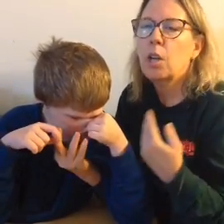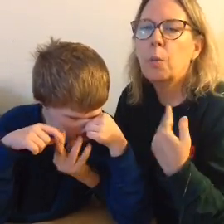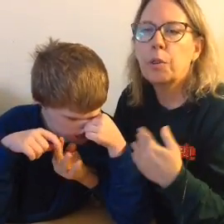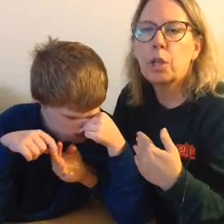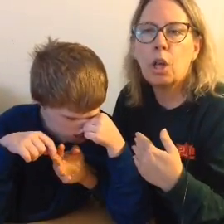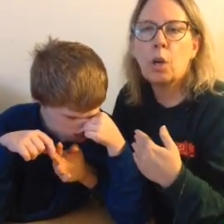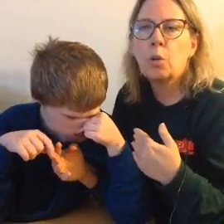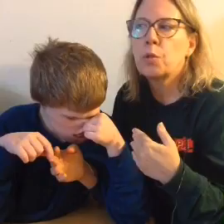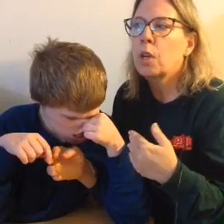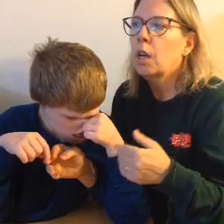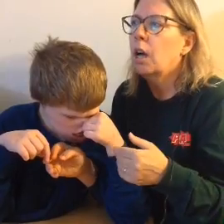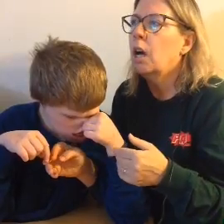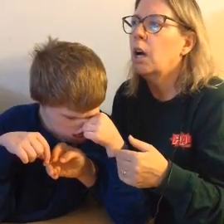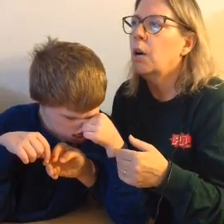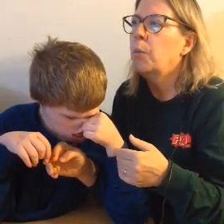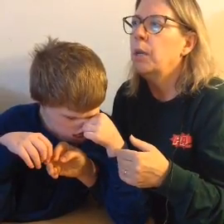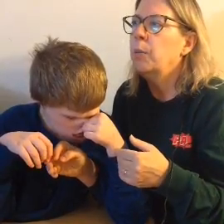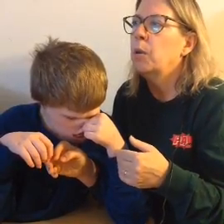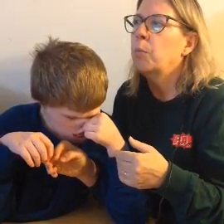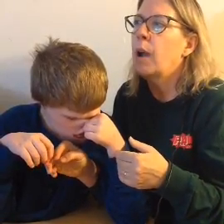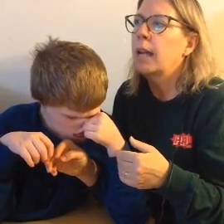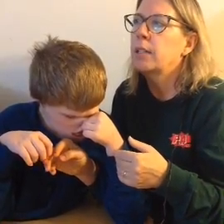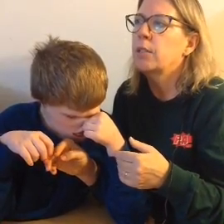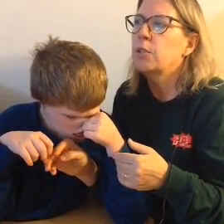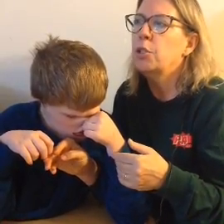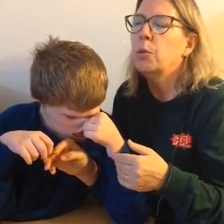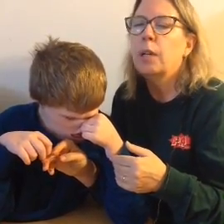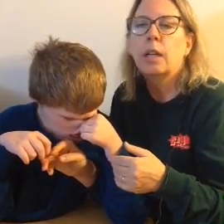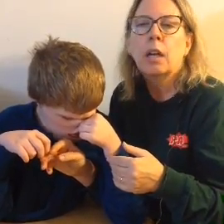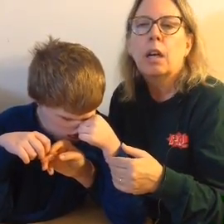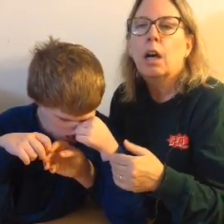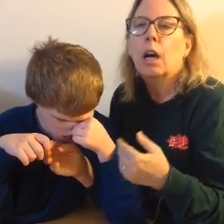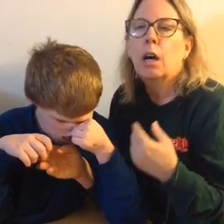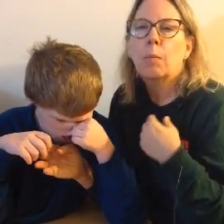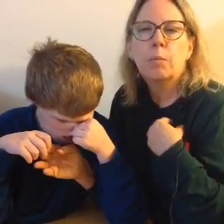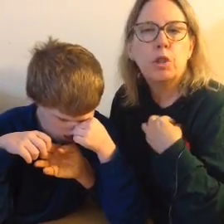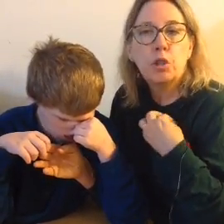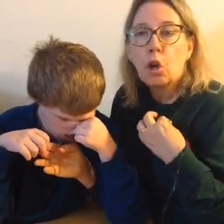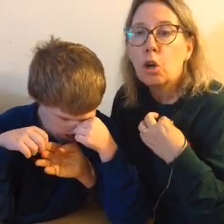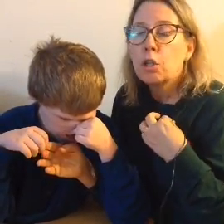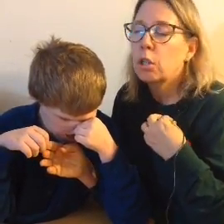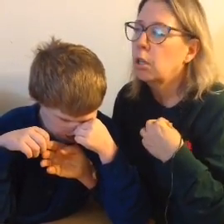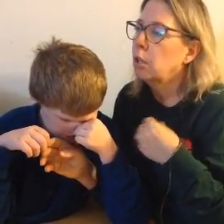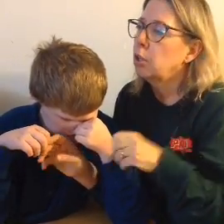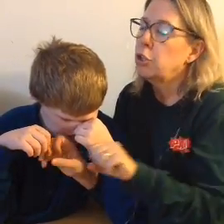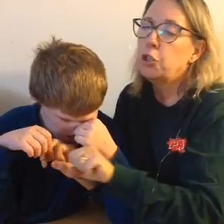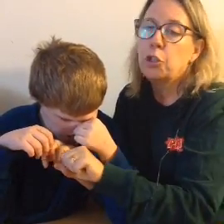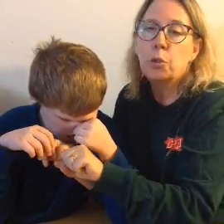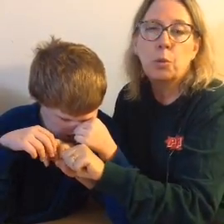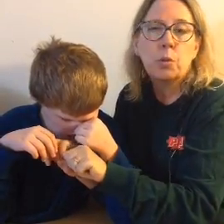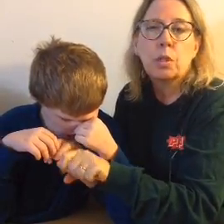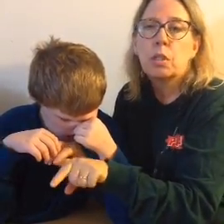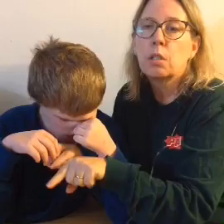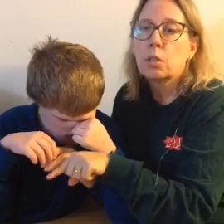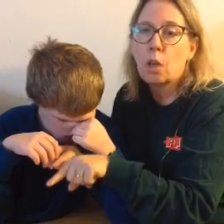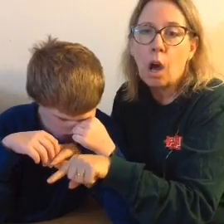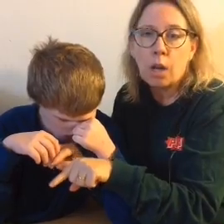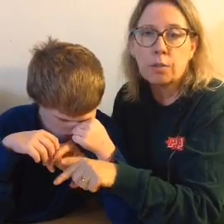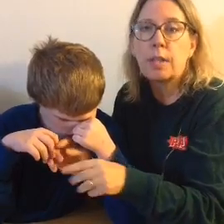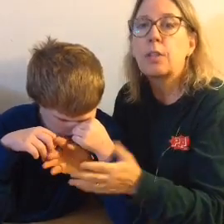with clothes, we will practice doing shirt, shoes, socks, that sort